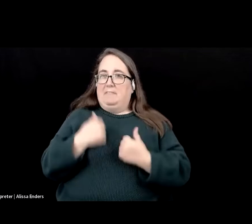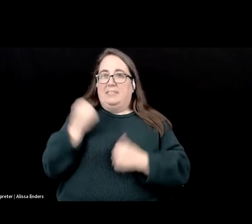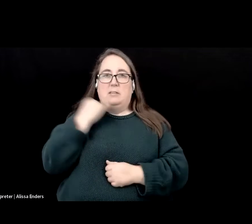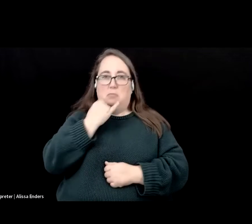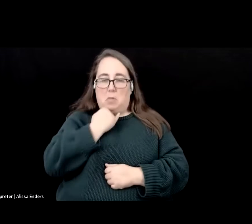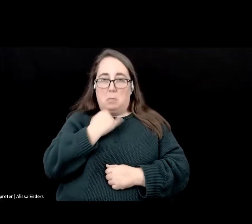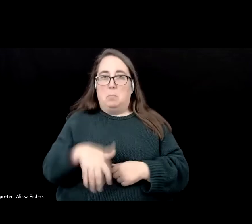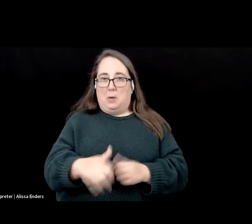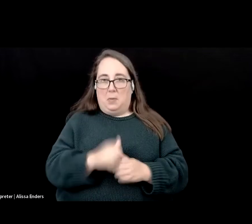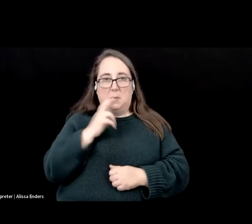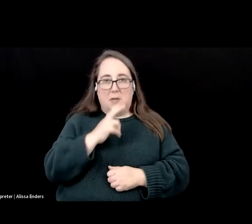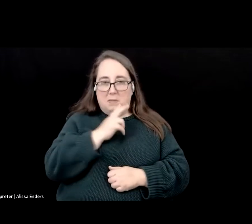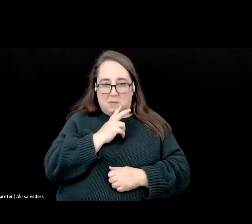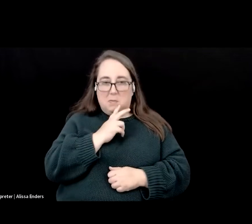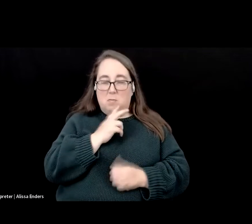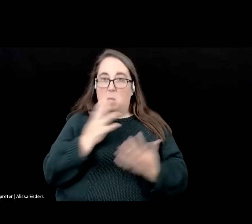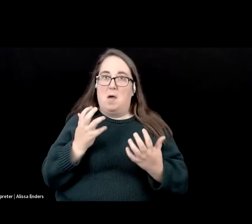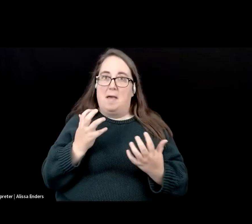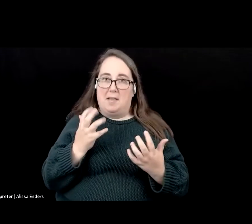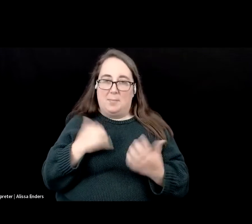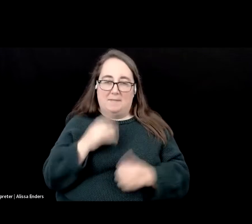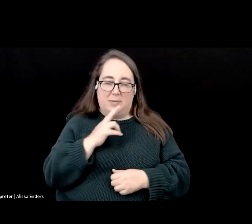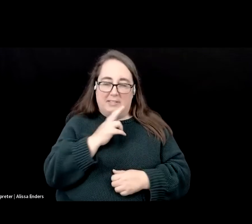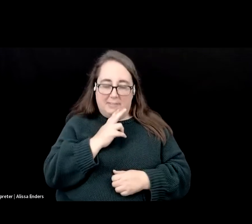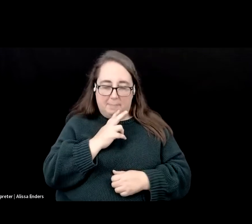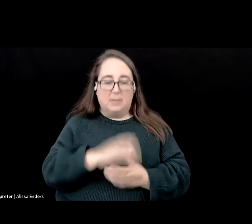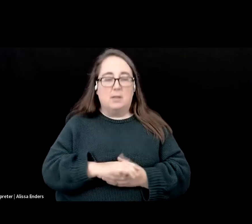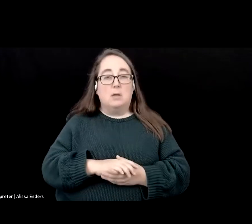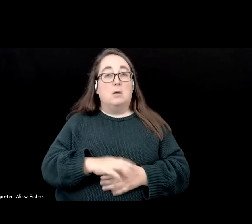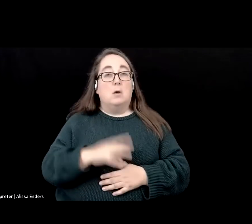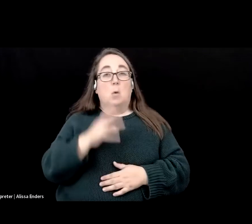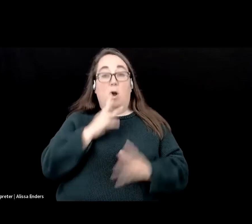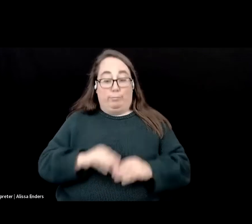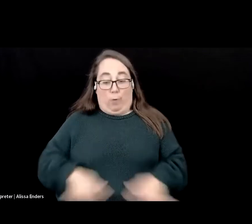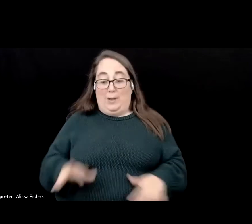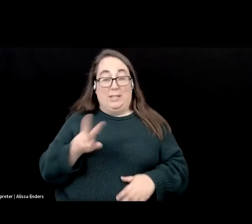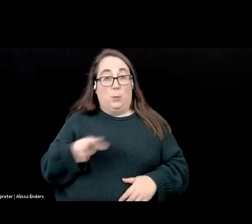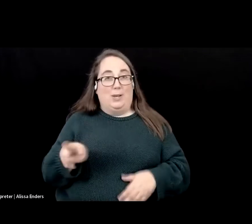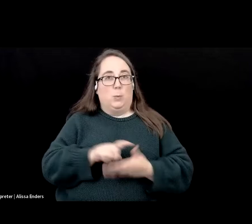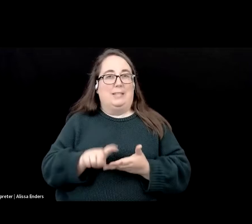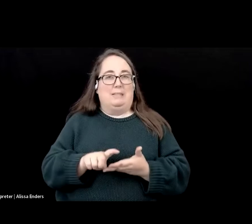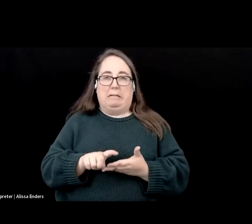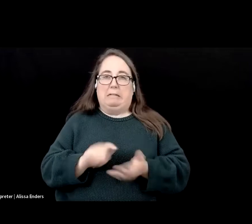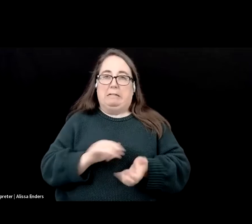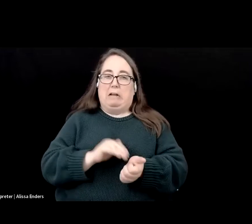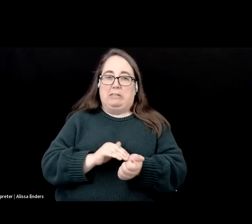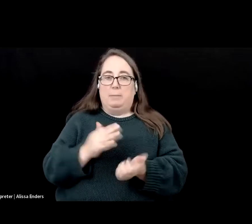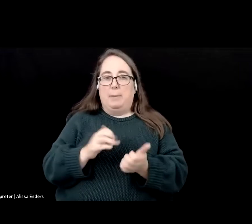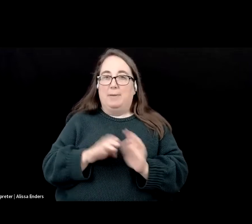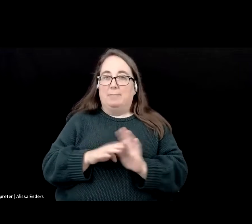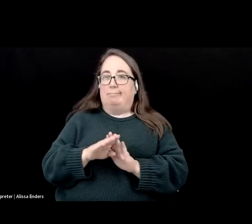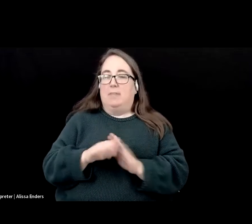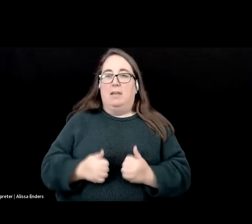pregnant with twins, a very wanted pregnancy. Her water broke at 22 weeks, and there was a chance her doctor said that she would develop a